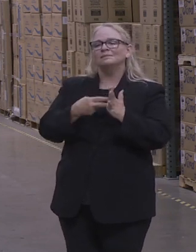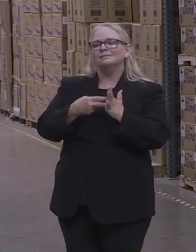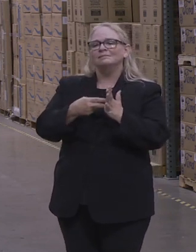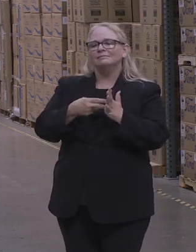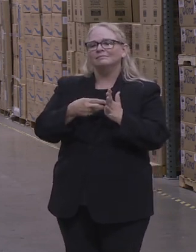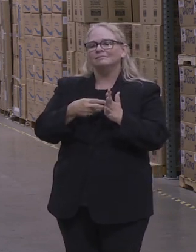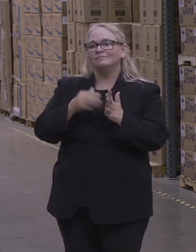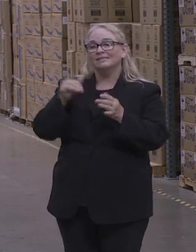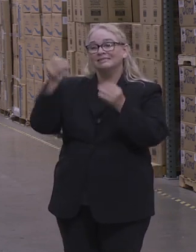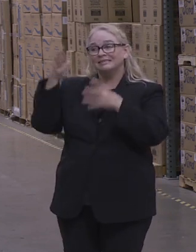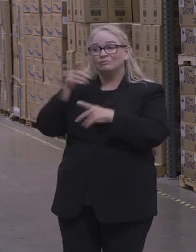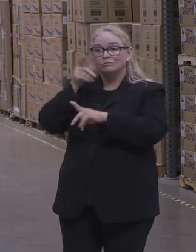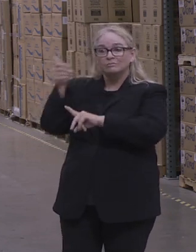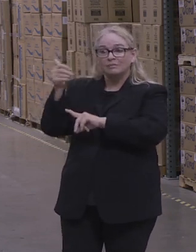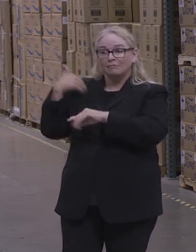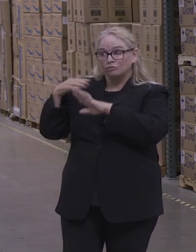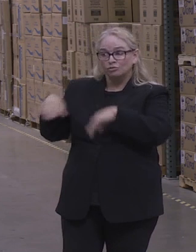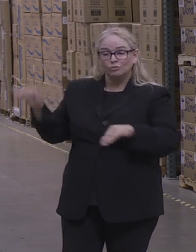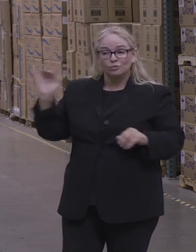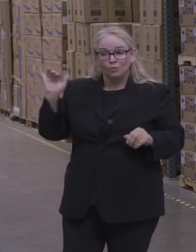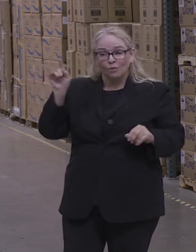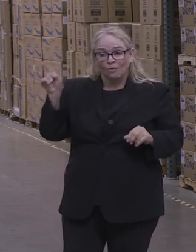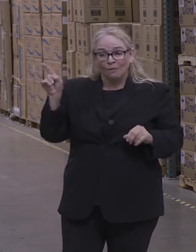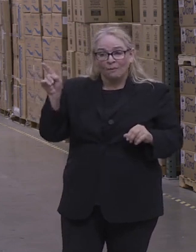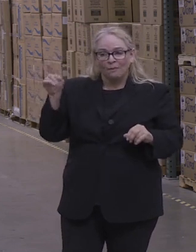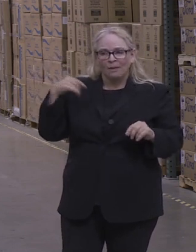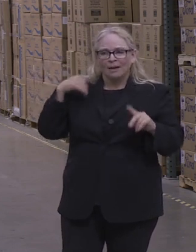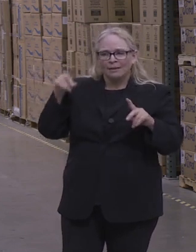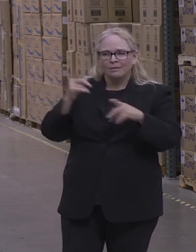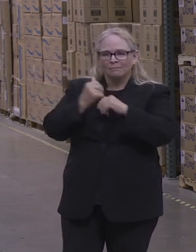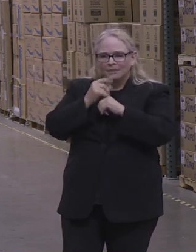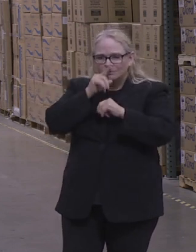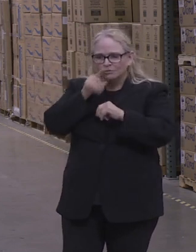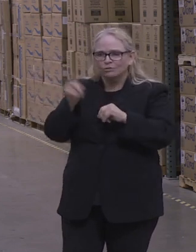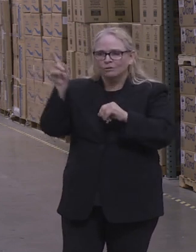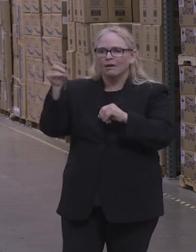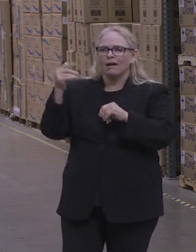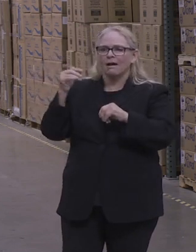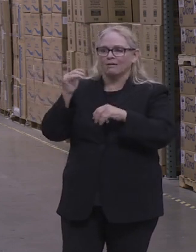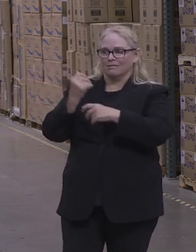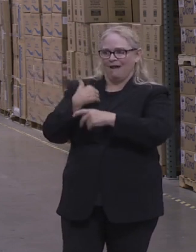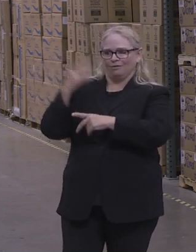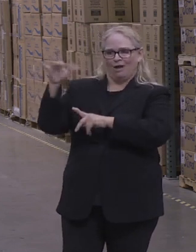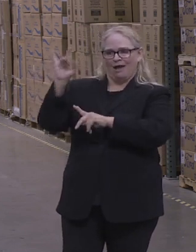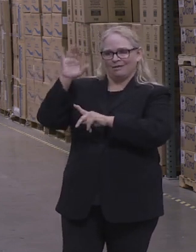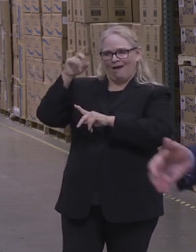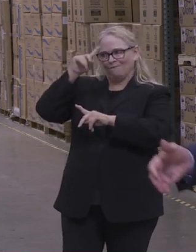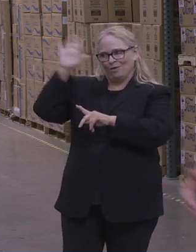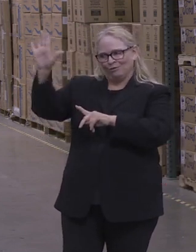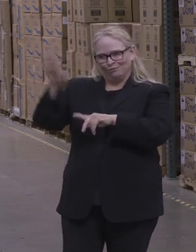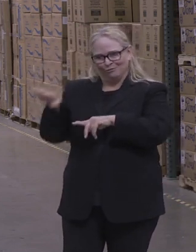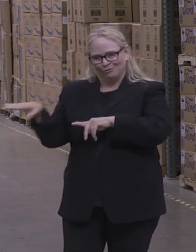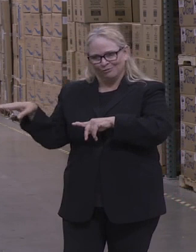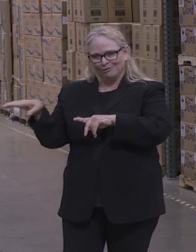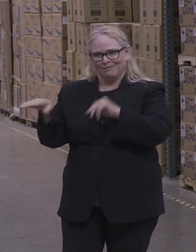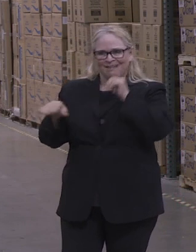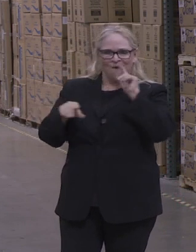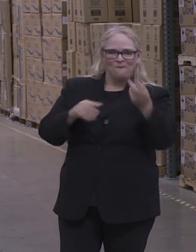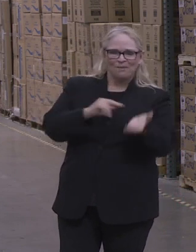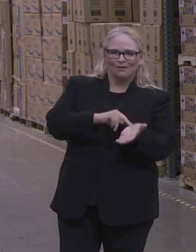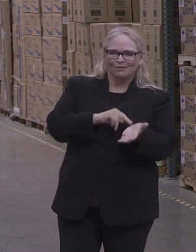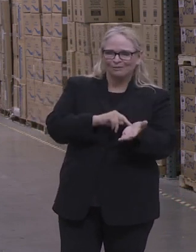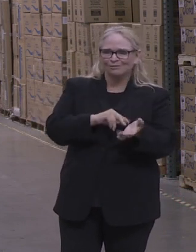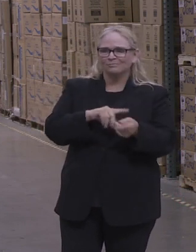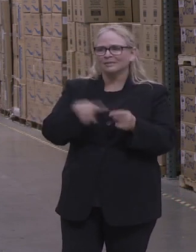children as well, that we also must avail more child care opportunities to, in addition to other